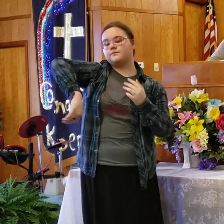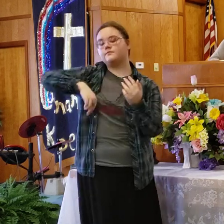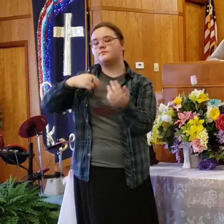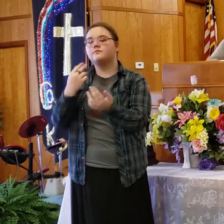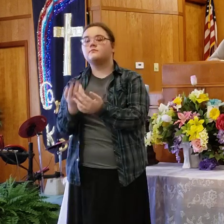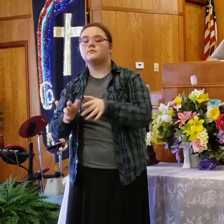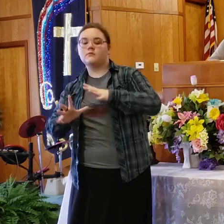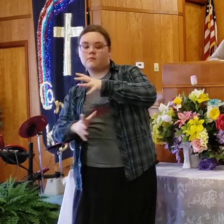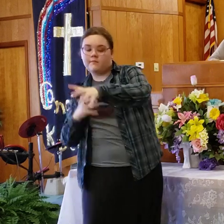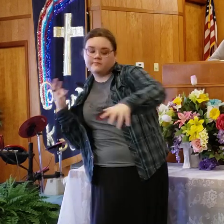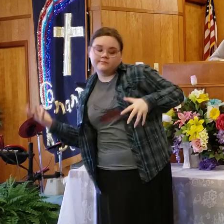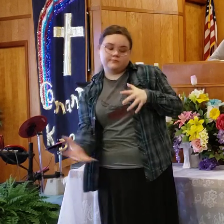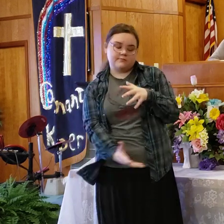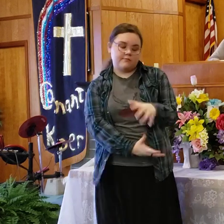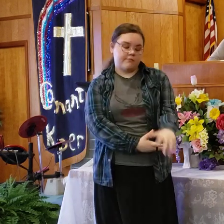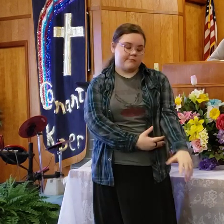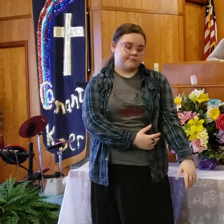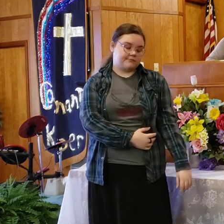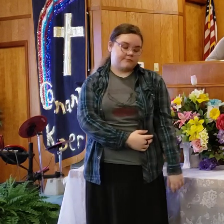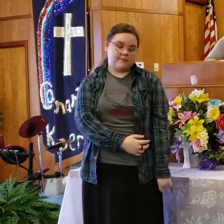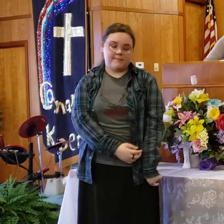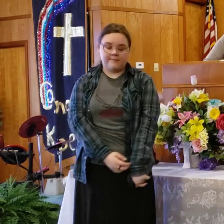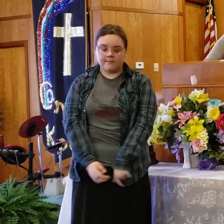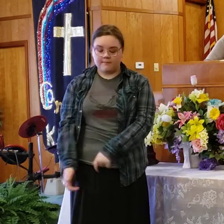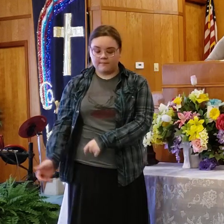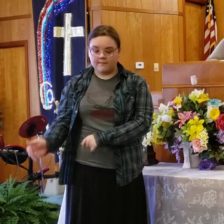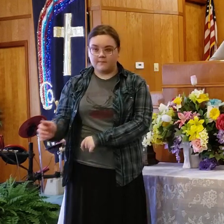in the eye of the storm.